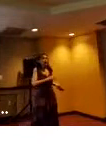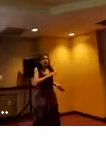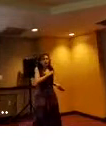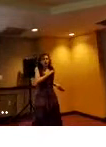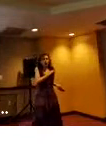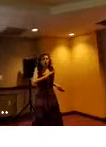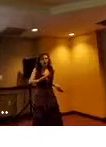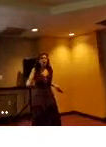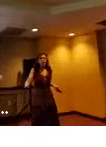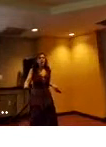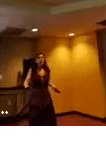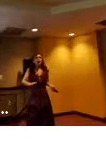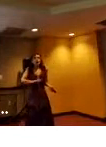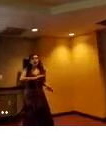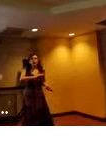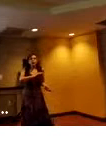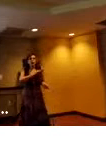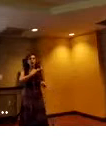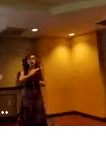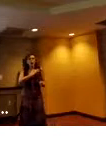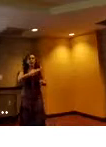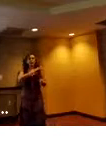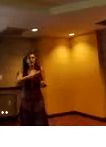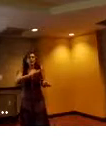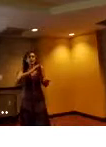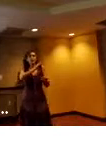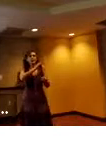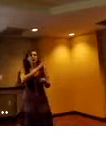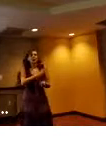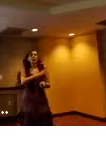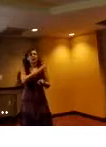differences that are incredibly,